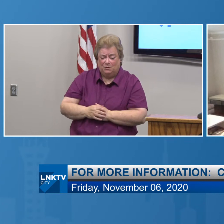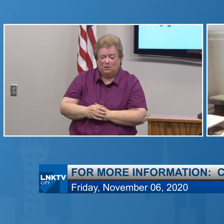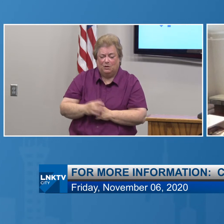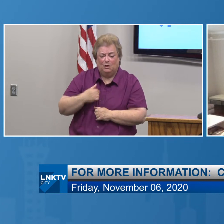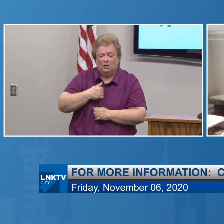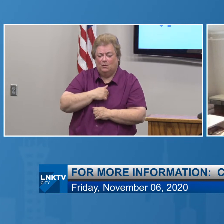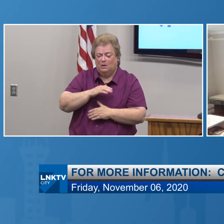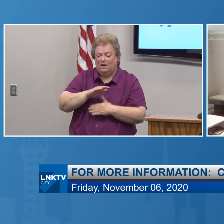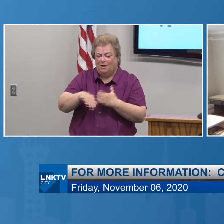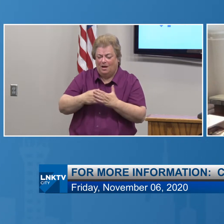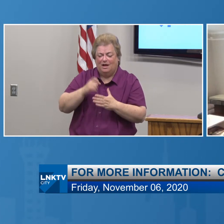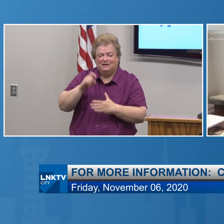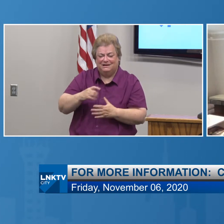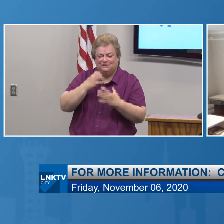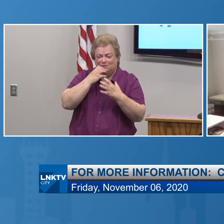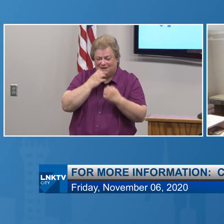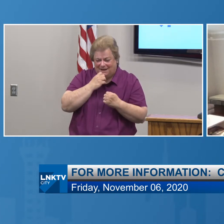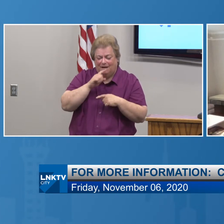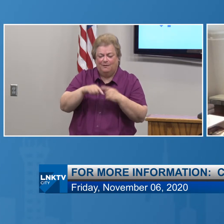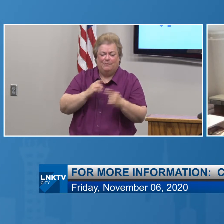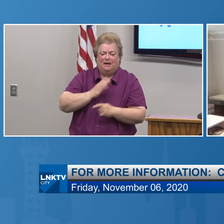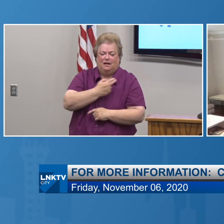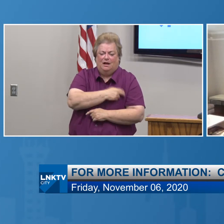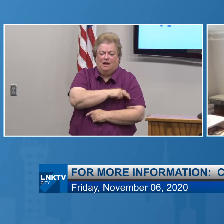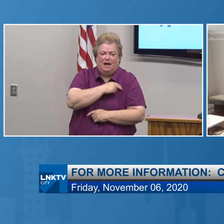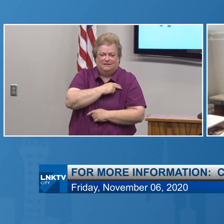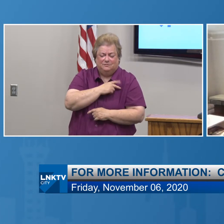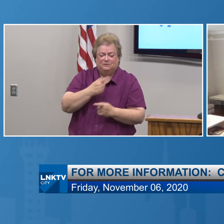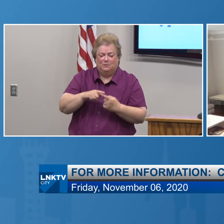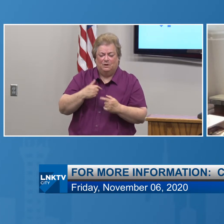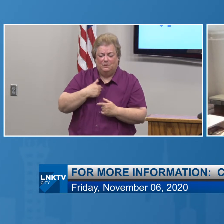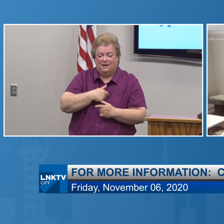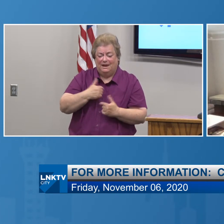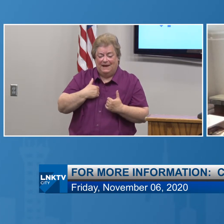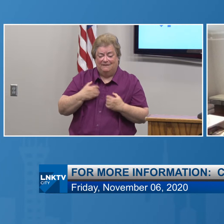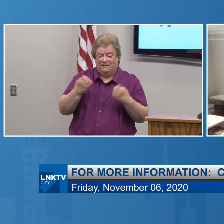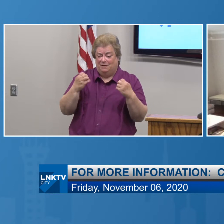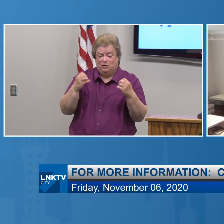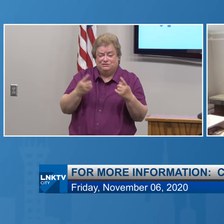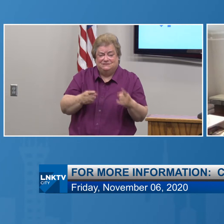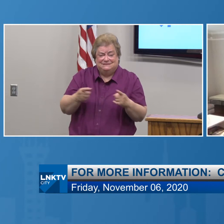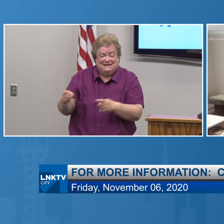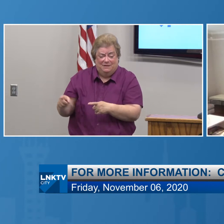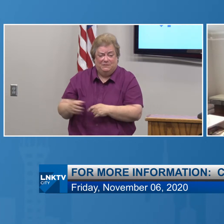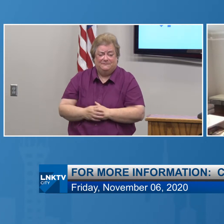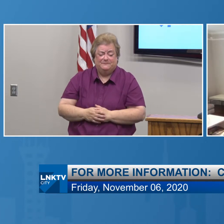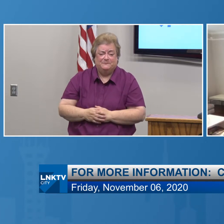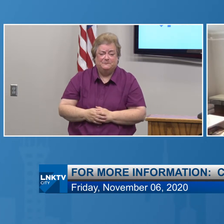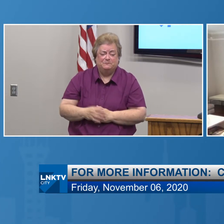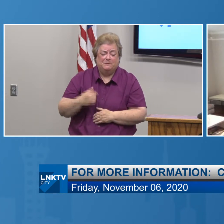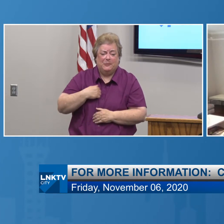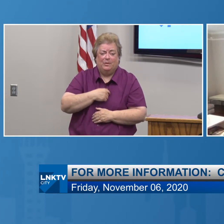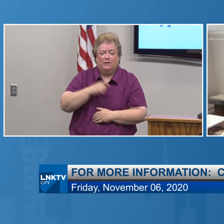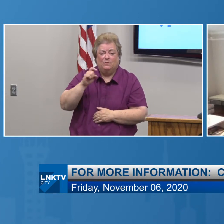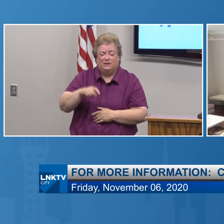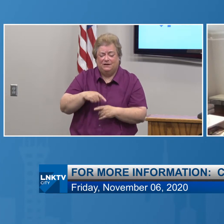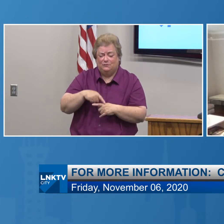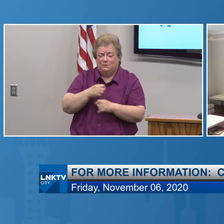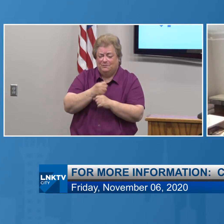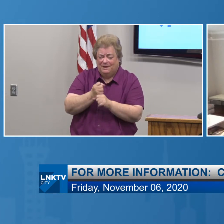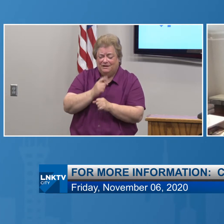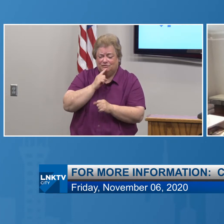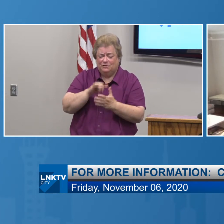our access to hospitals and medical attention when we have emergencies. We need to make sure that